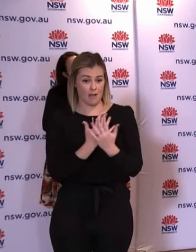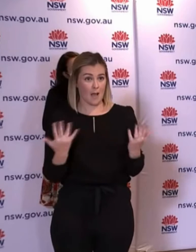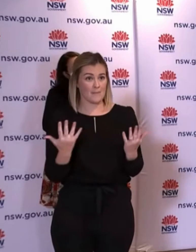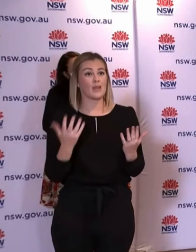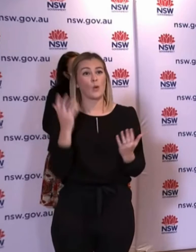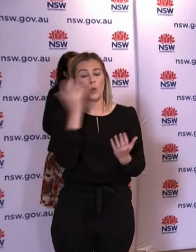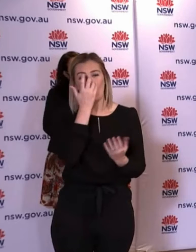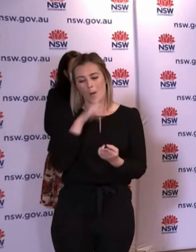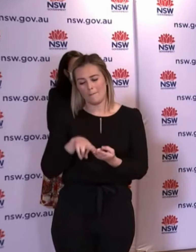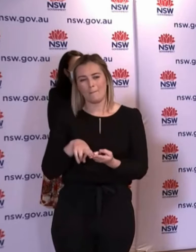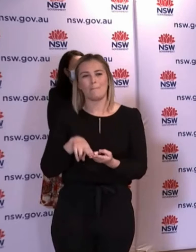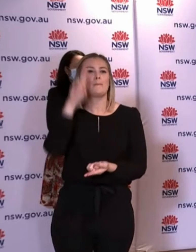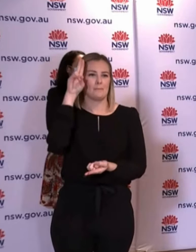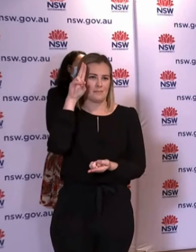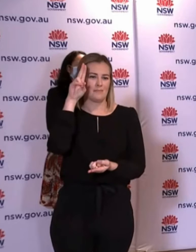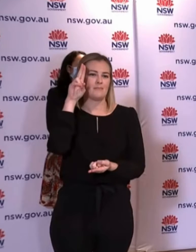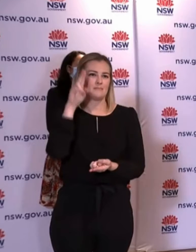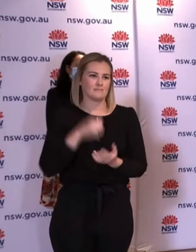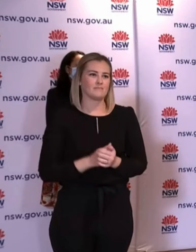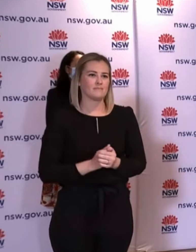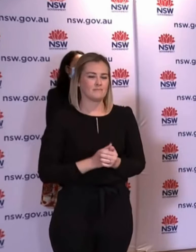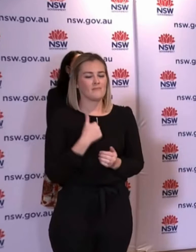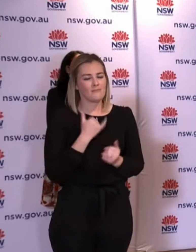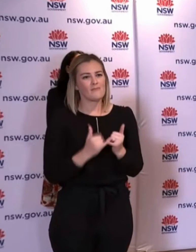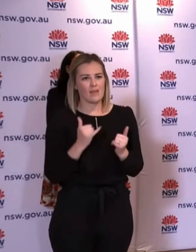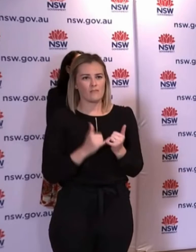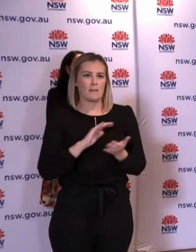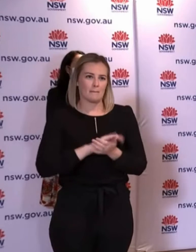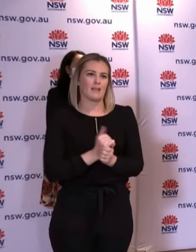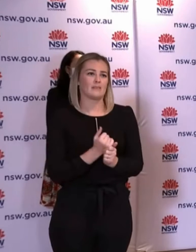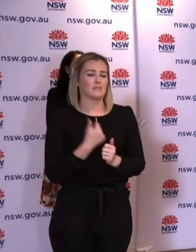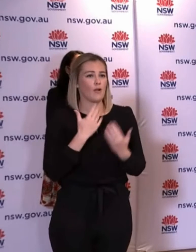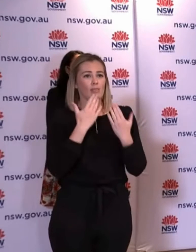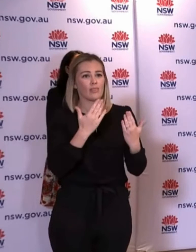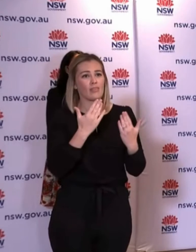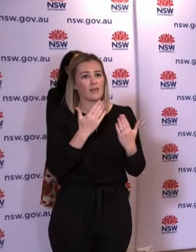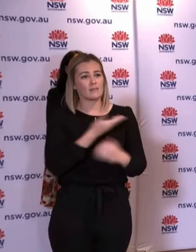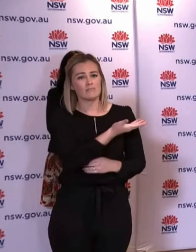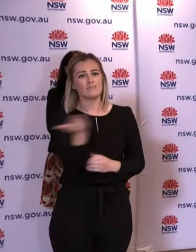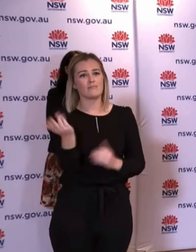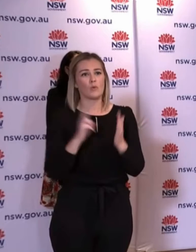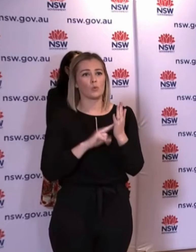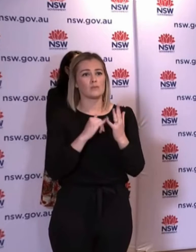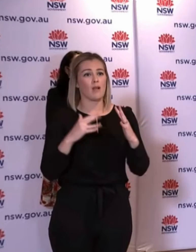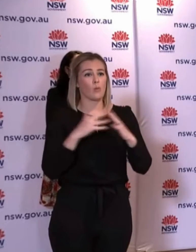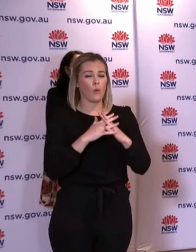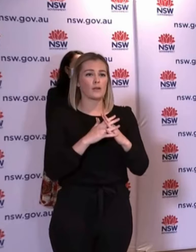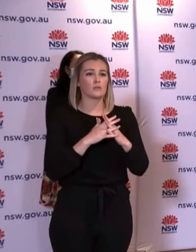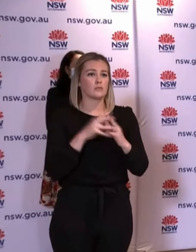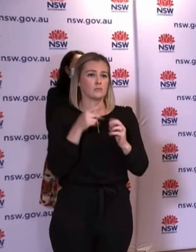quite extraordinary. And I want to thank the residents of New South Wales for coming out in such great numbers to be